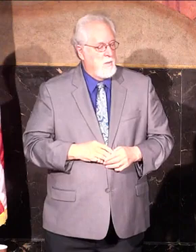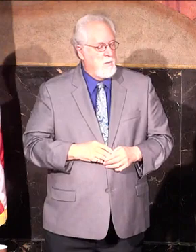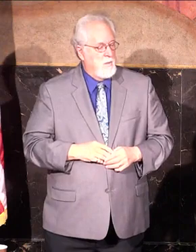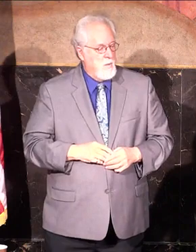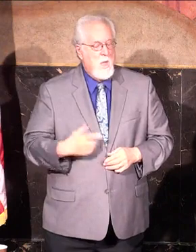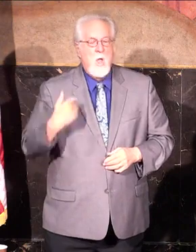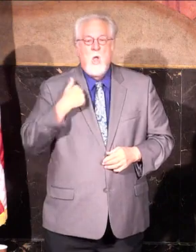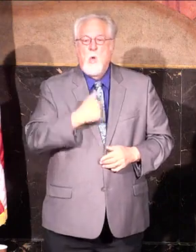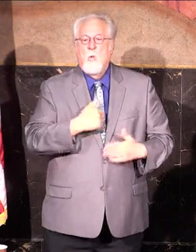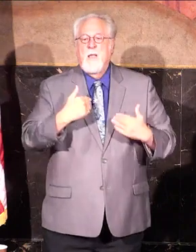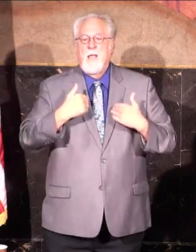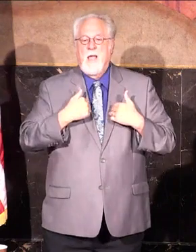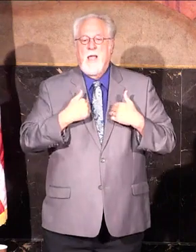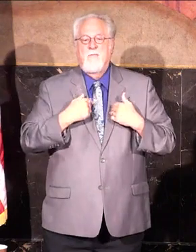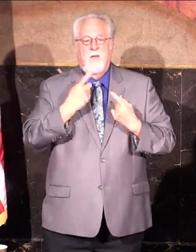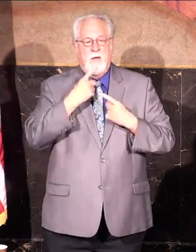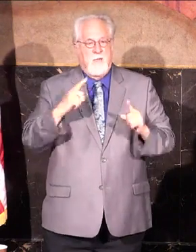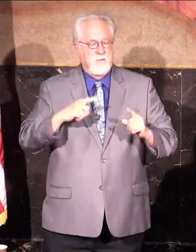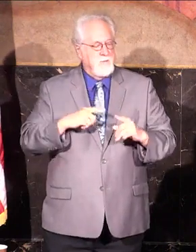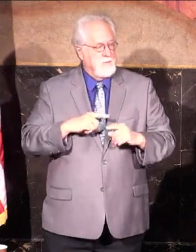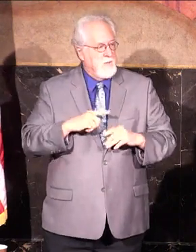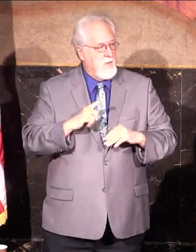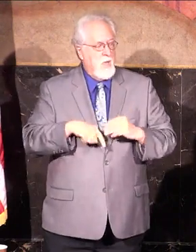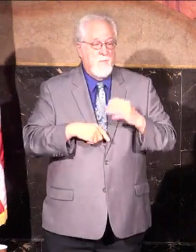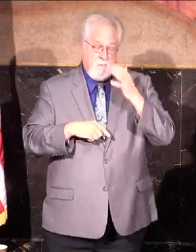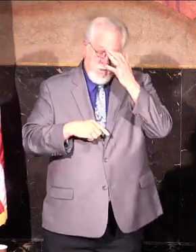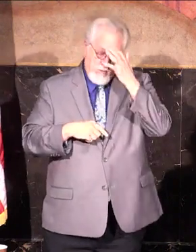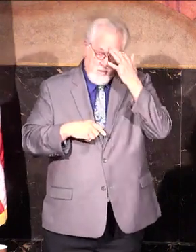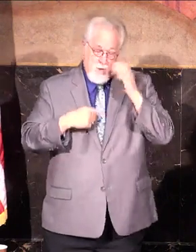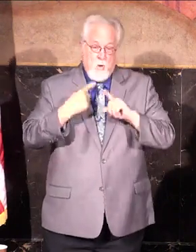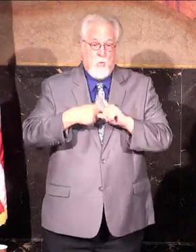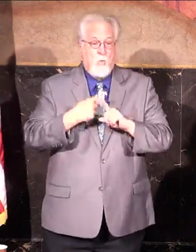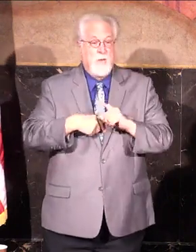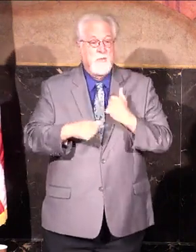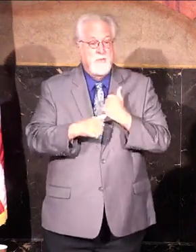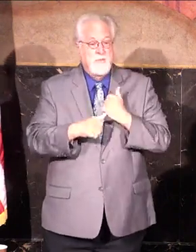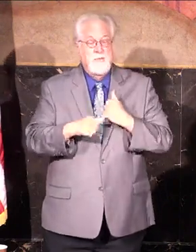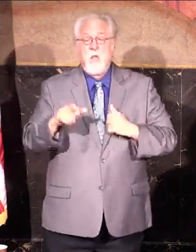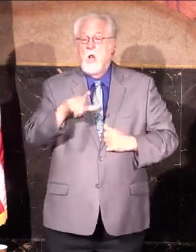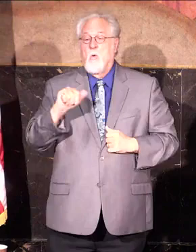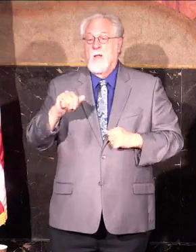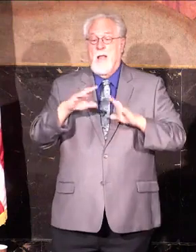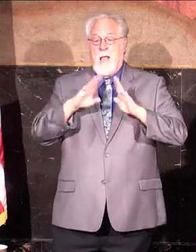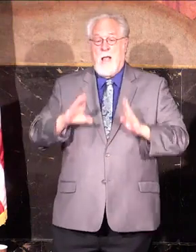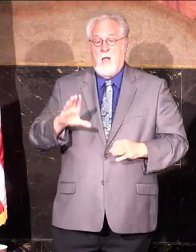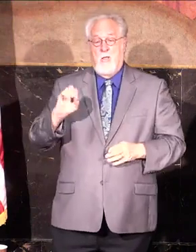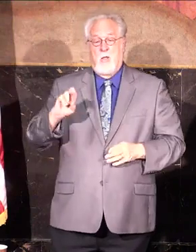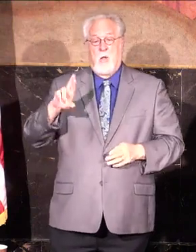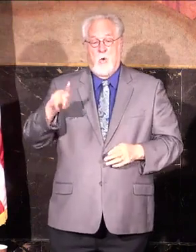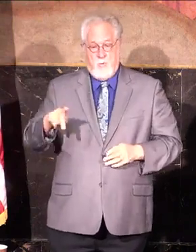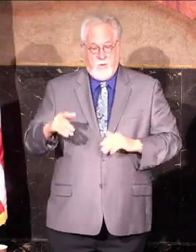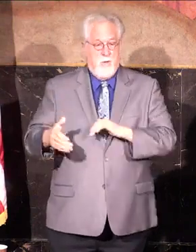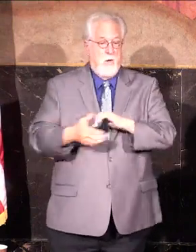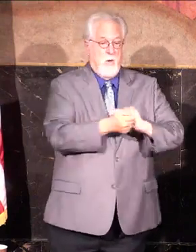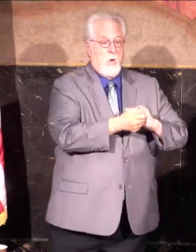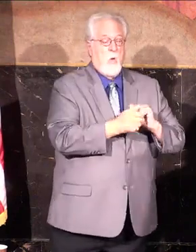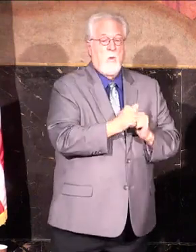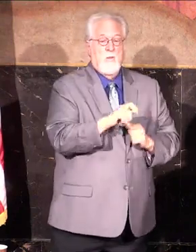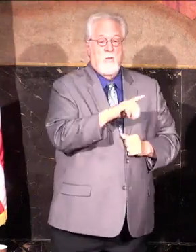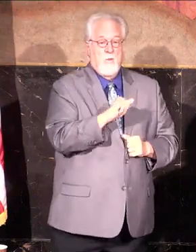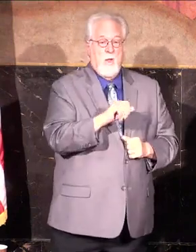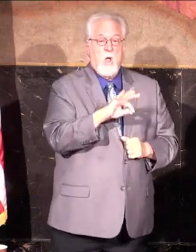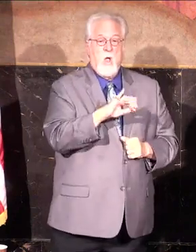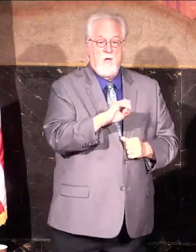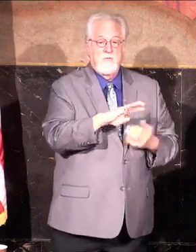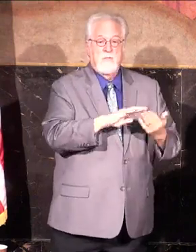We do have an announcement today on rental assistance as well. The Louisiana Housing Corporation, in partnership with the State Louisiana Office of